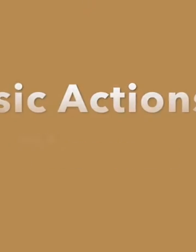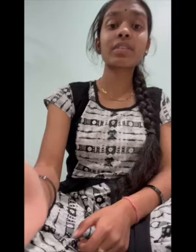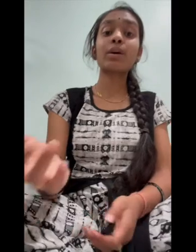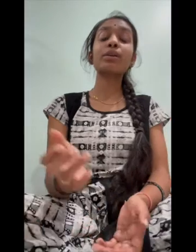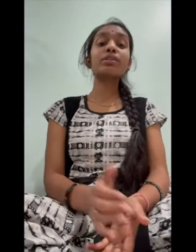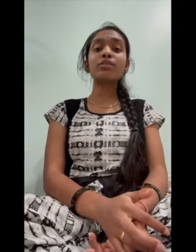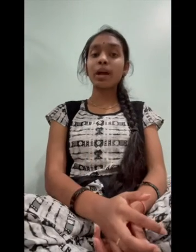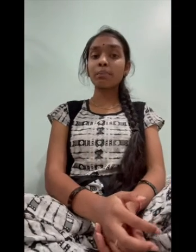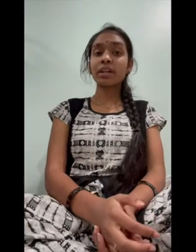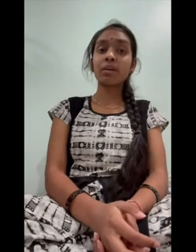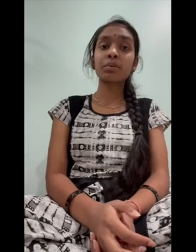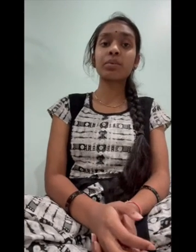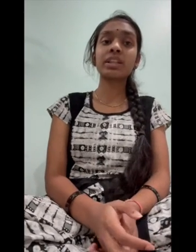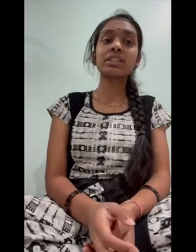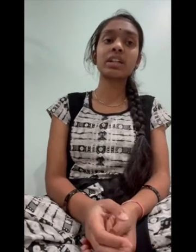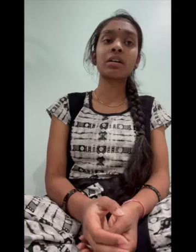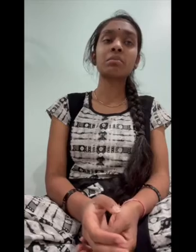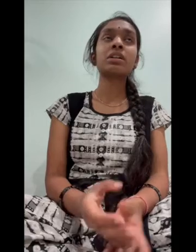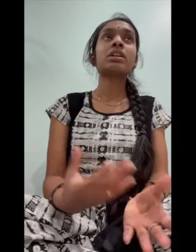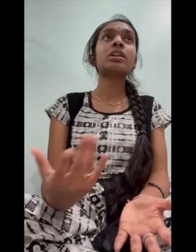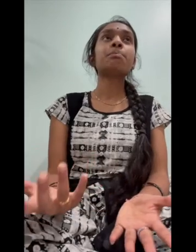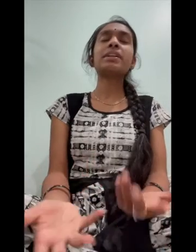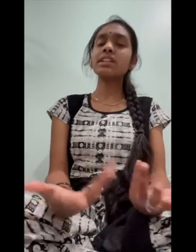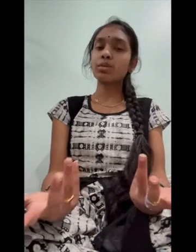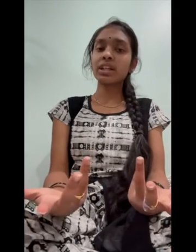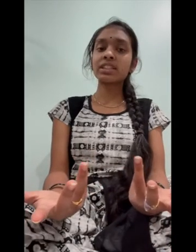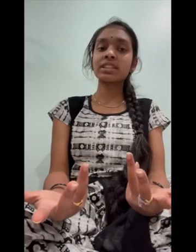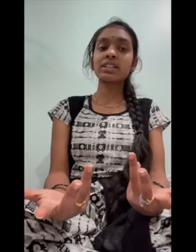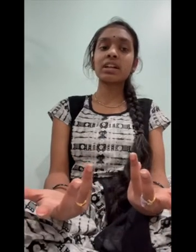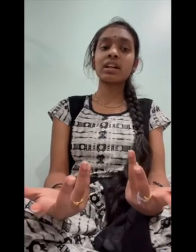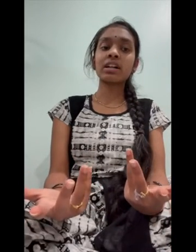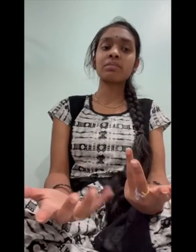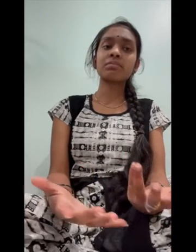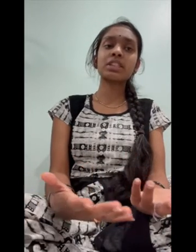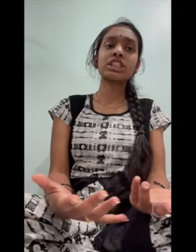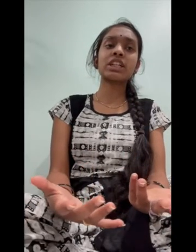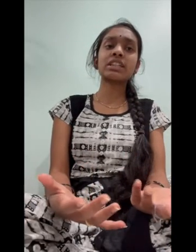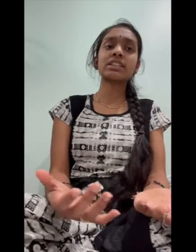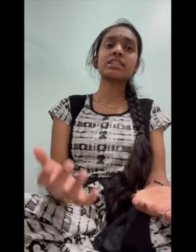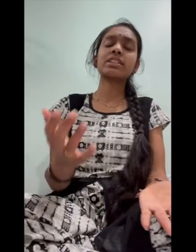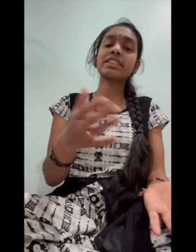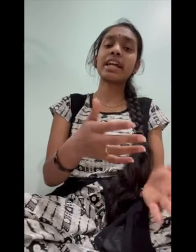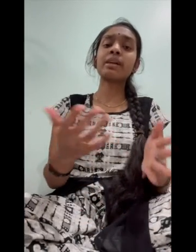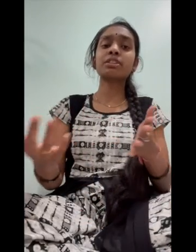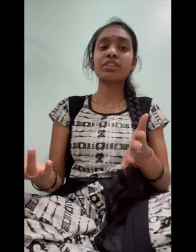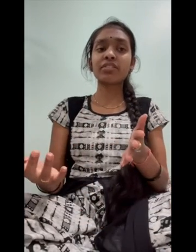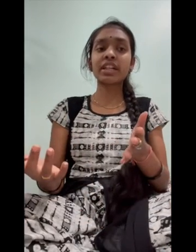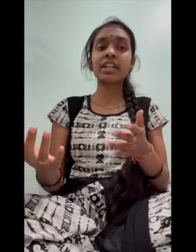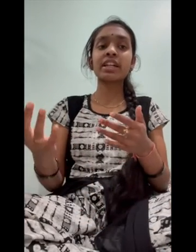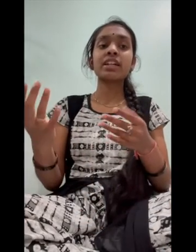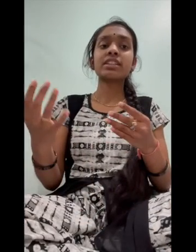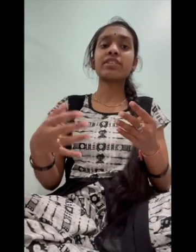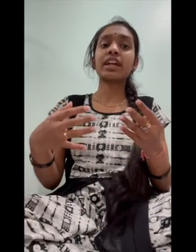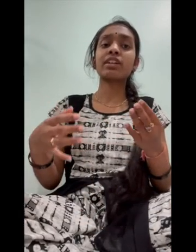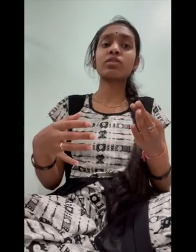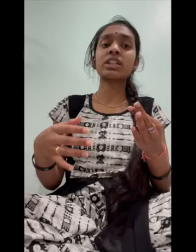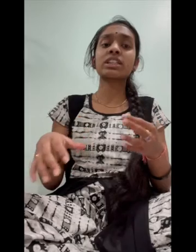Now we're going to wrap it up with some basic words, such as saying different categories, like